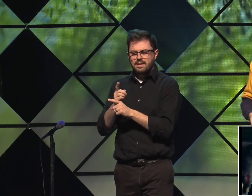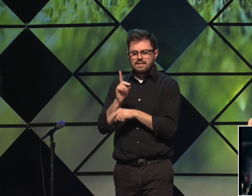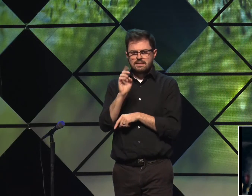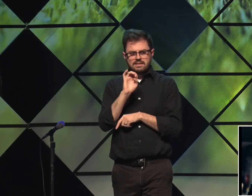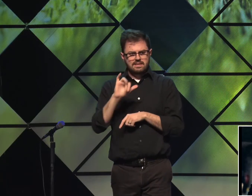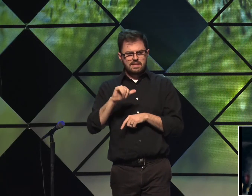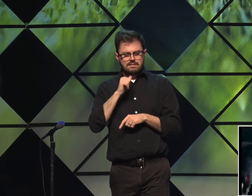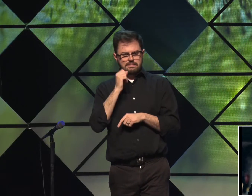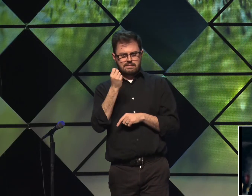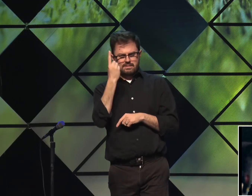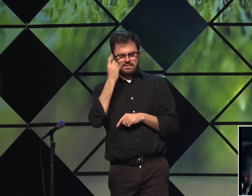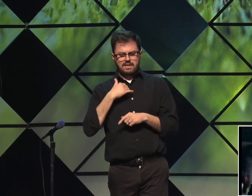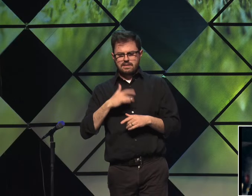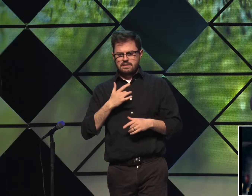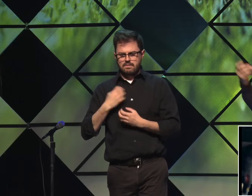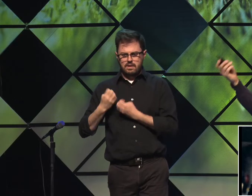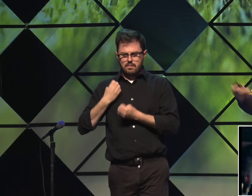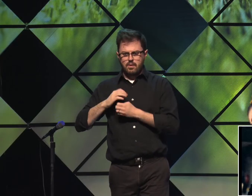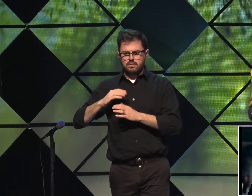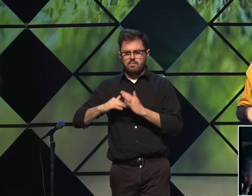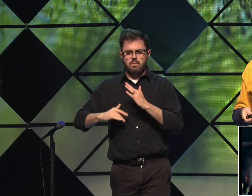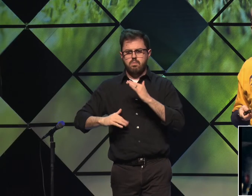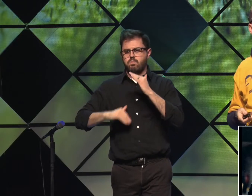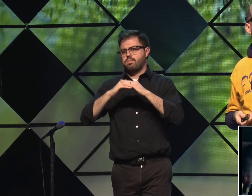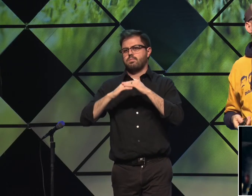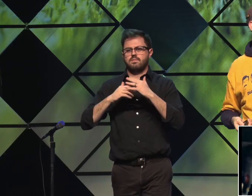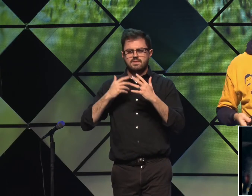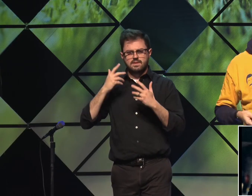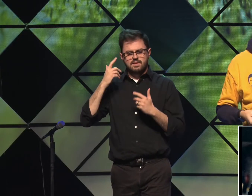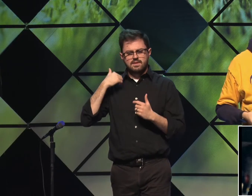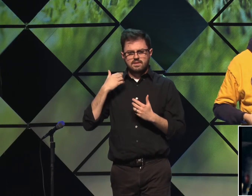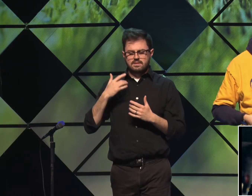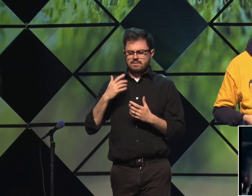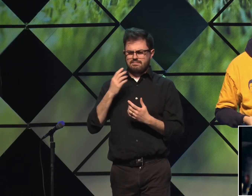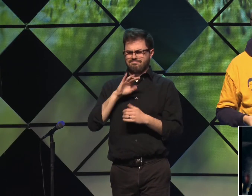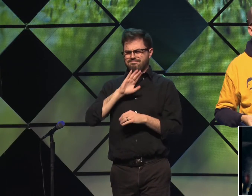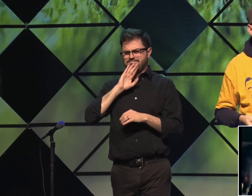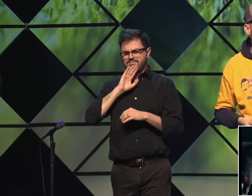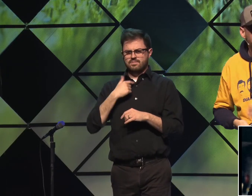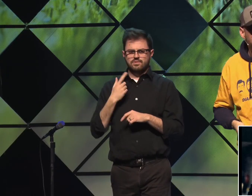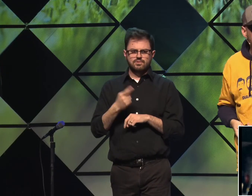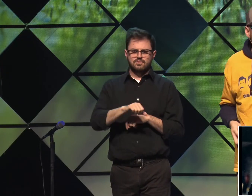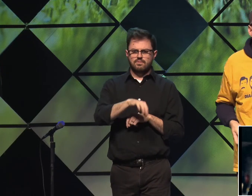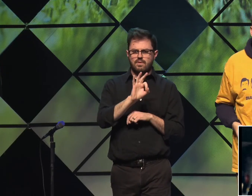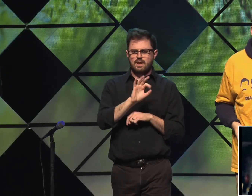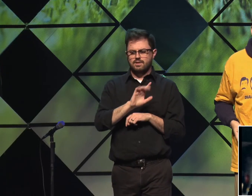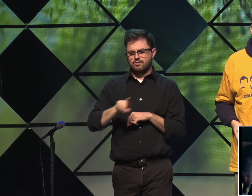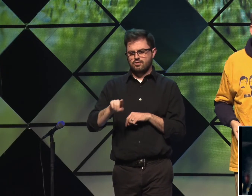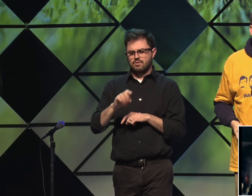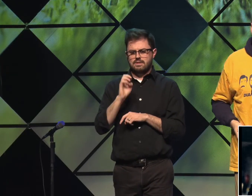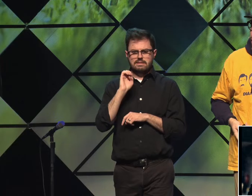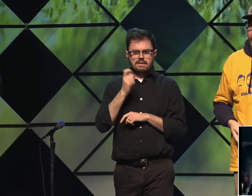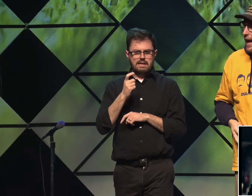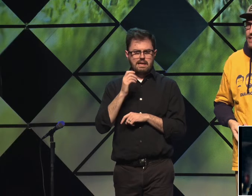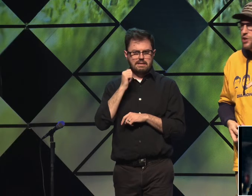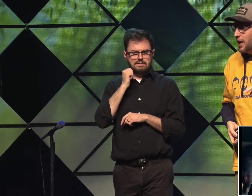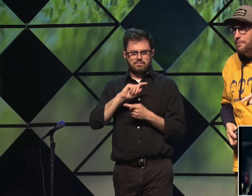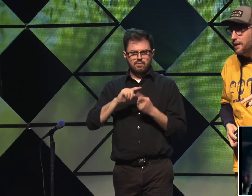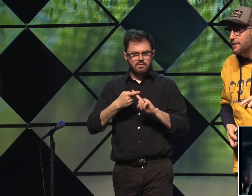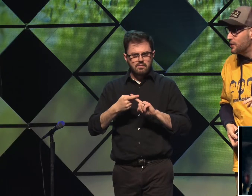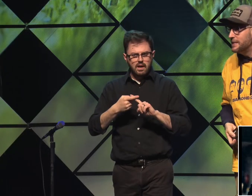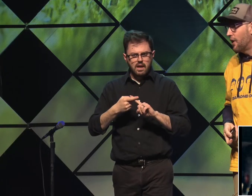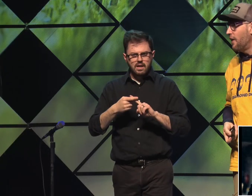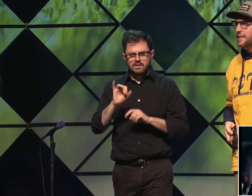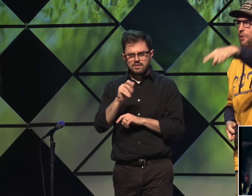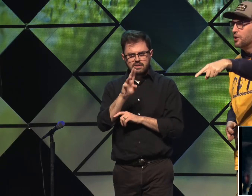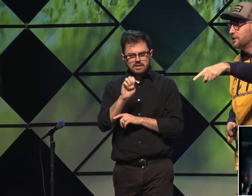with emotion, right? So she's frustrated, so she goes and connects and hooks up with her ex-boyfriend, Jamie. Roy hates